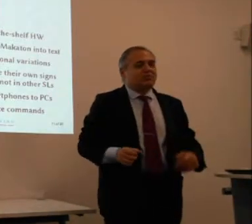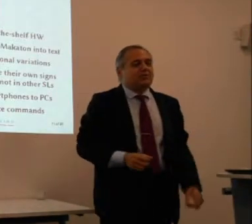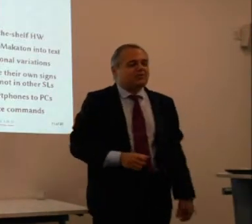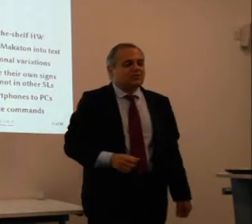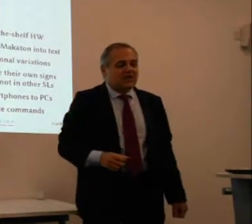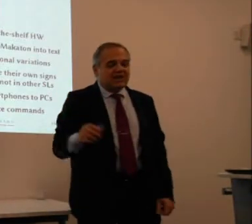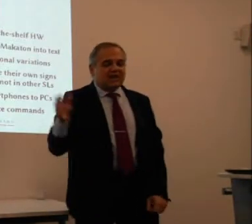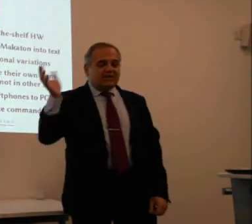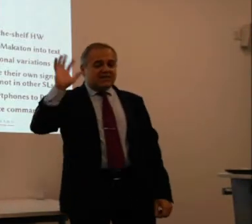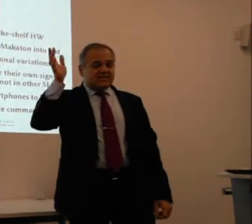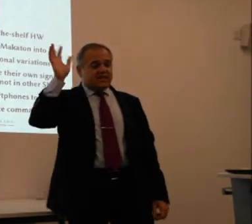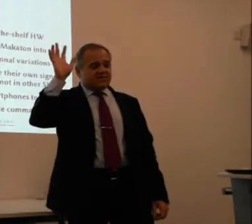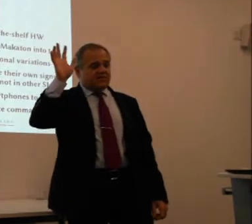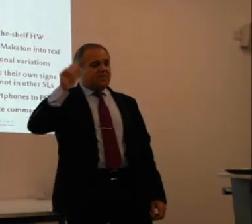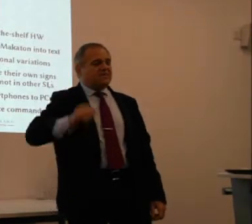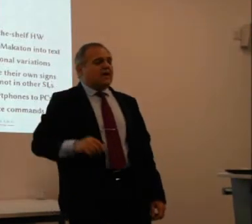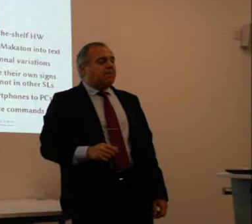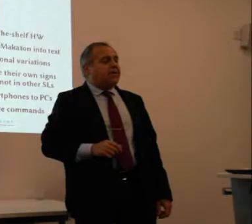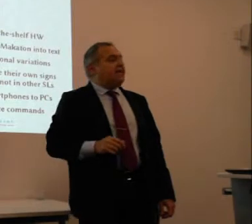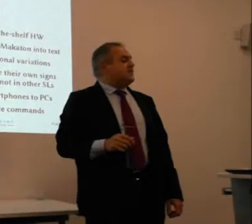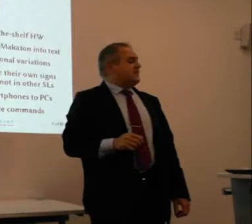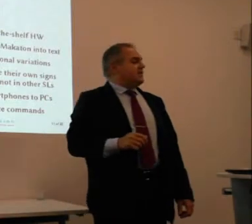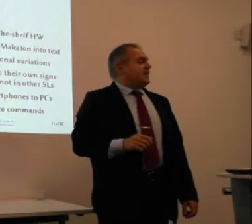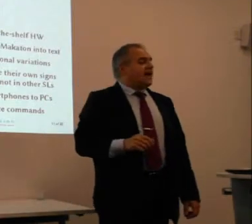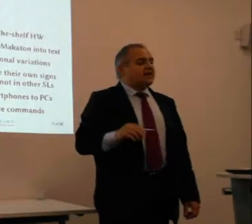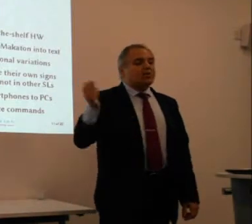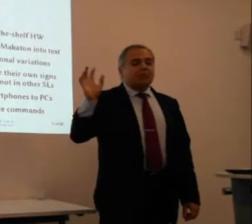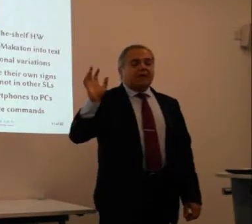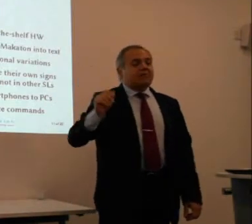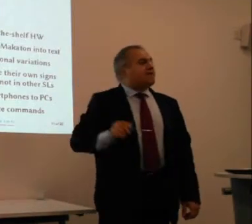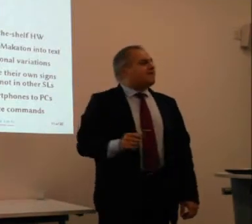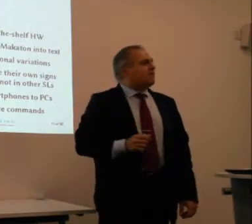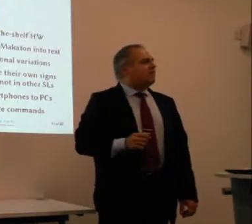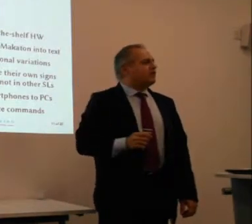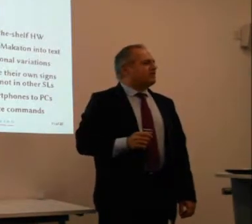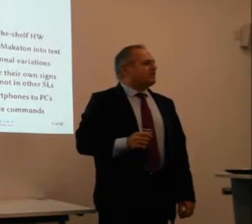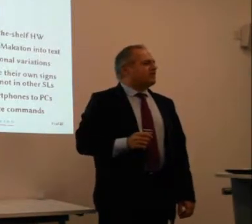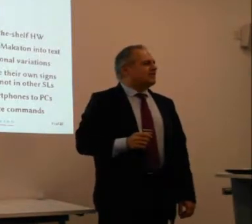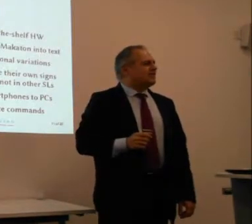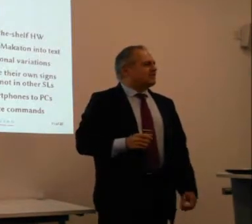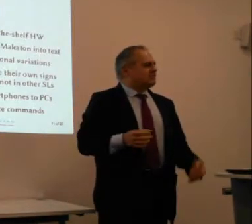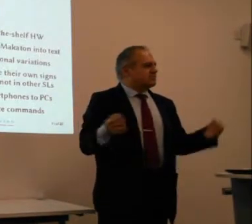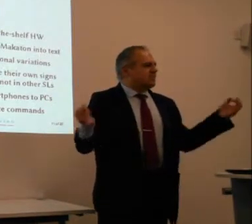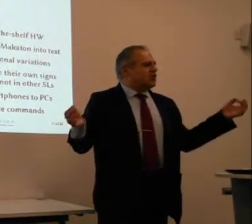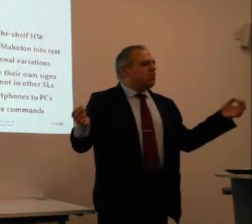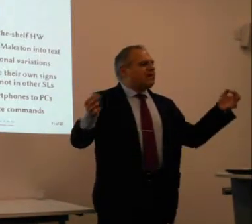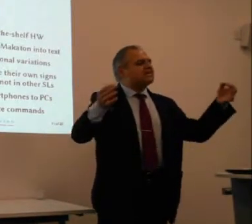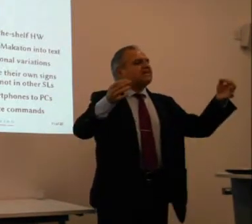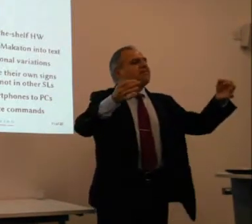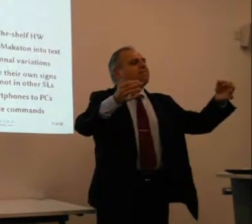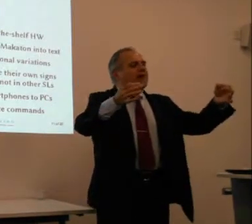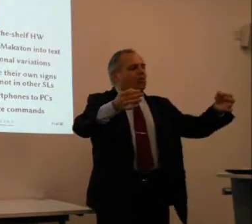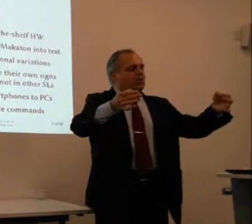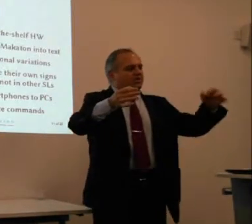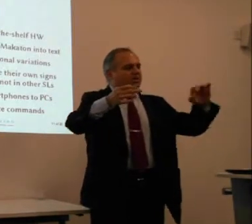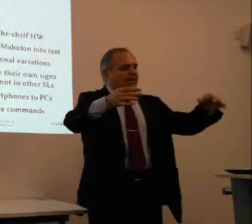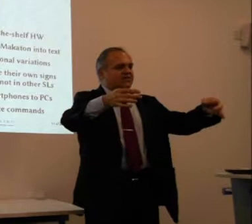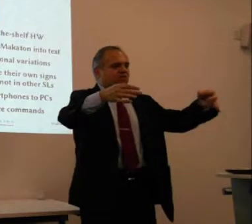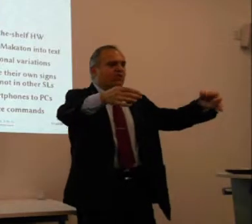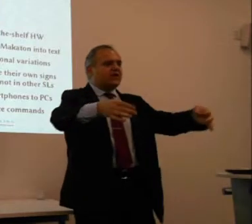to be able to say this just means please can you bring me some food you basically empower the person with